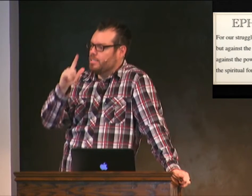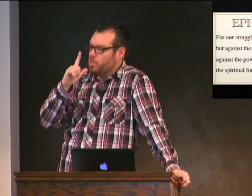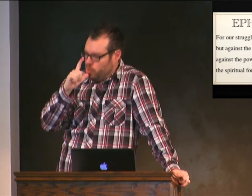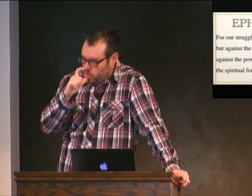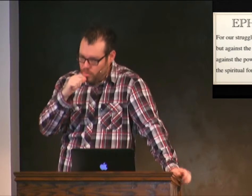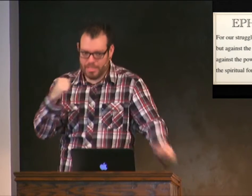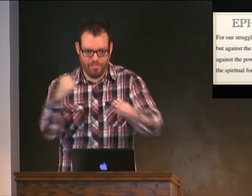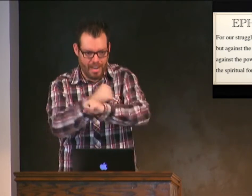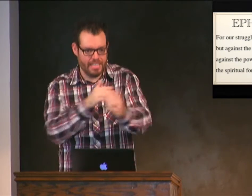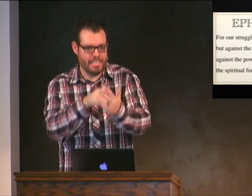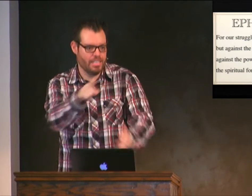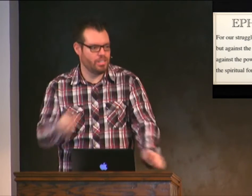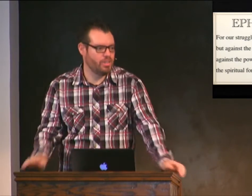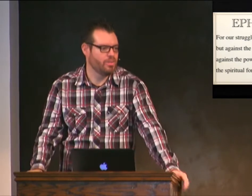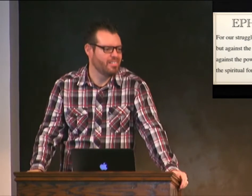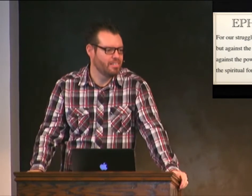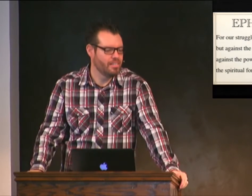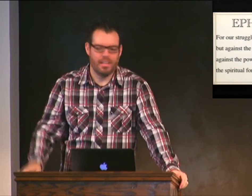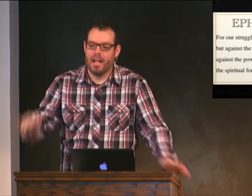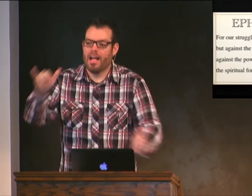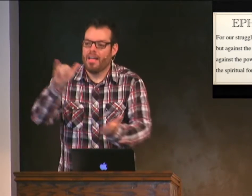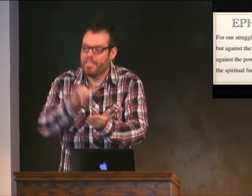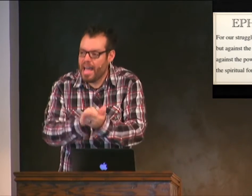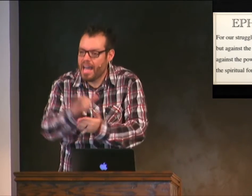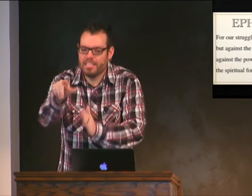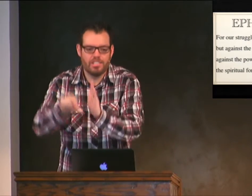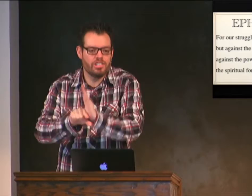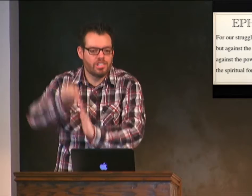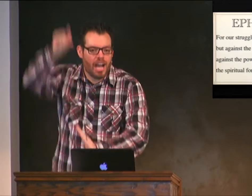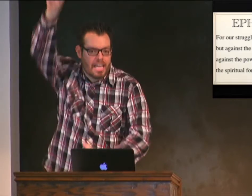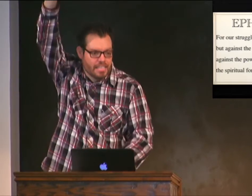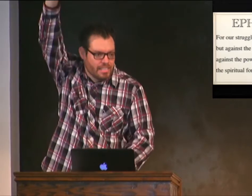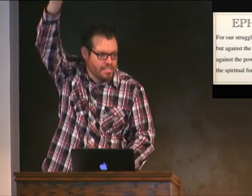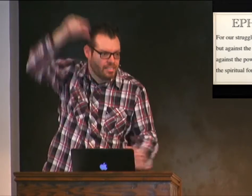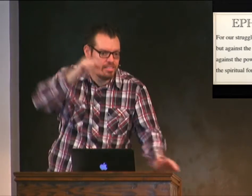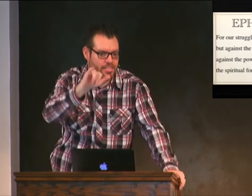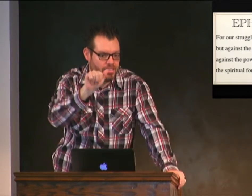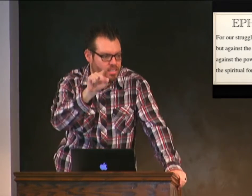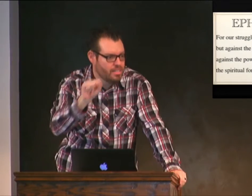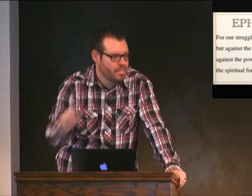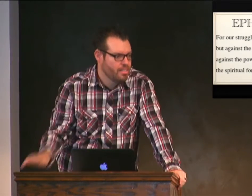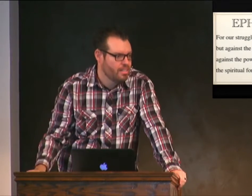That is who is fighting against you. That is your giant.